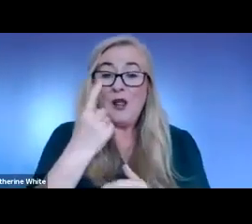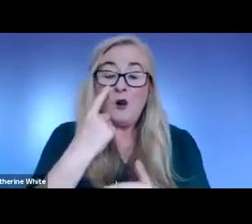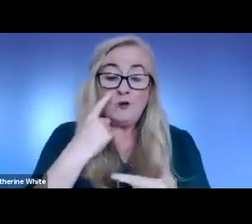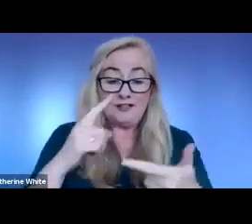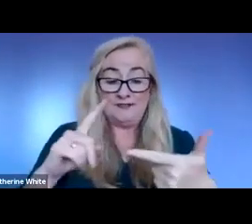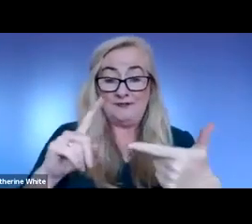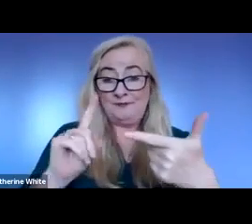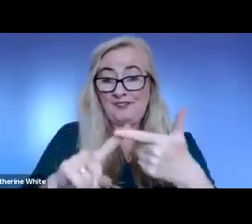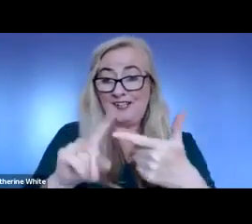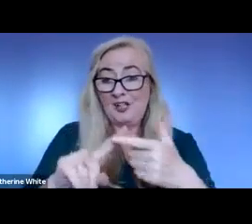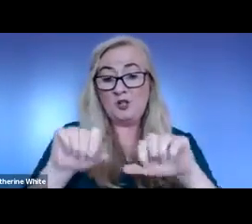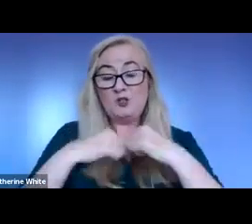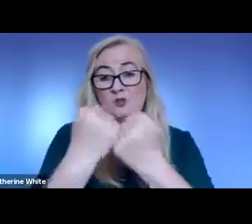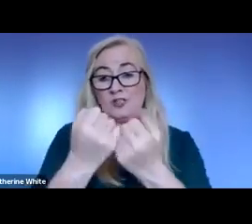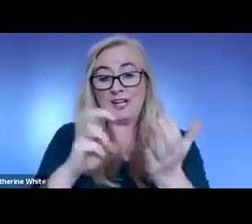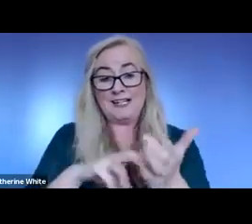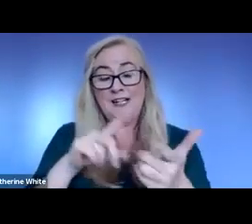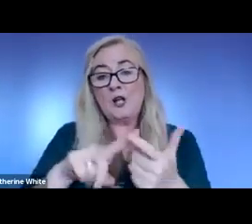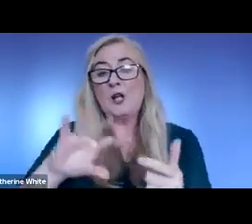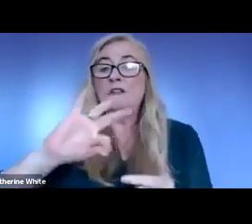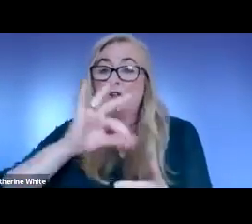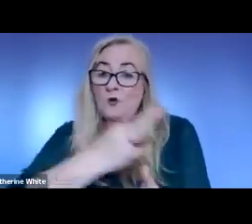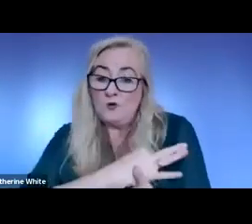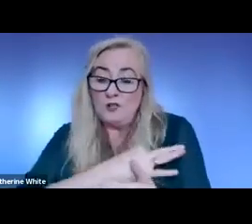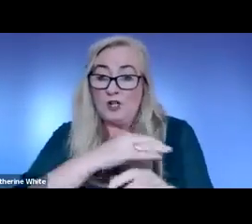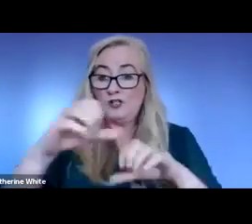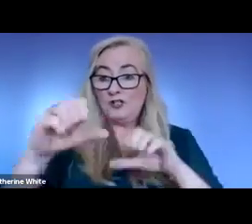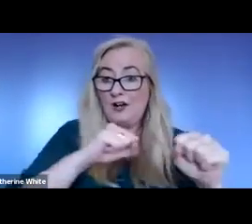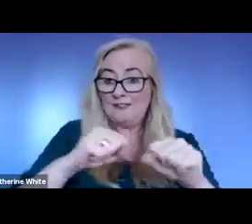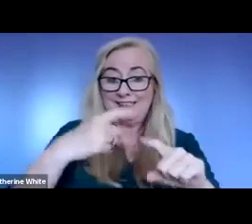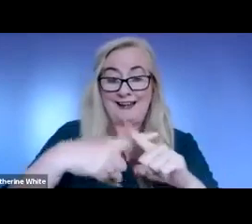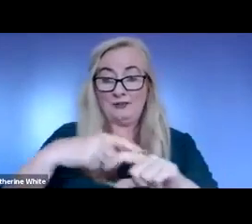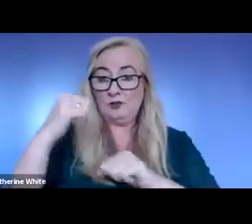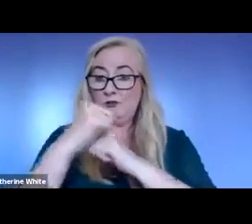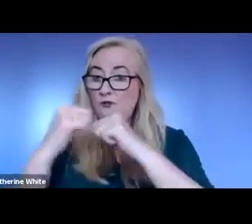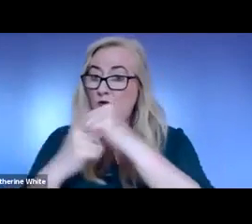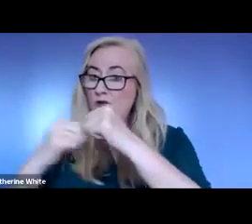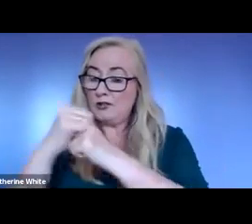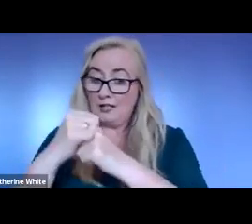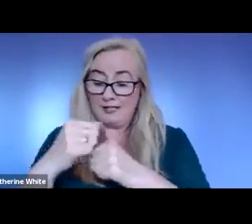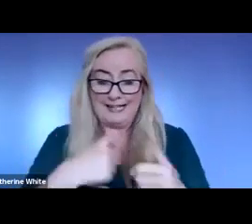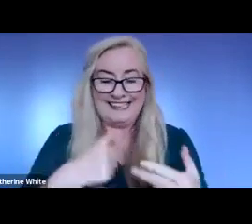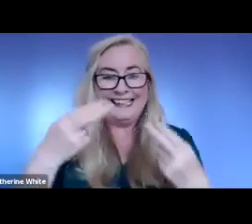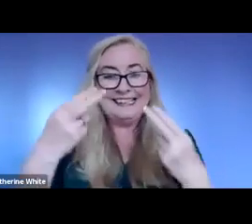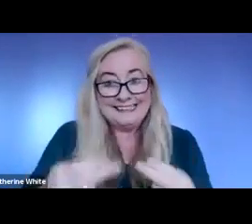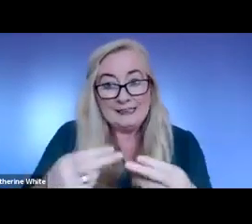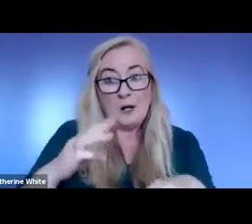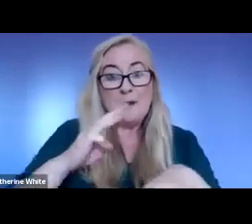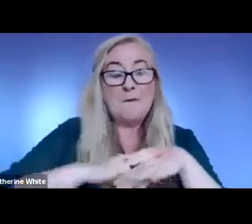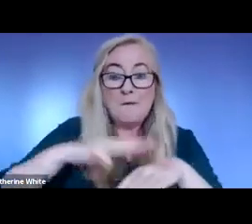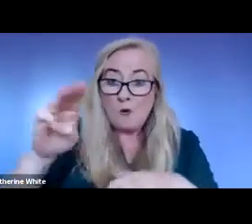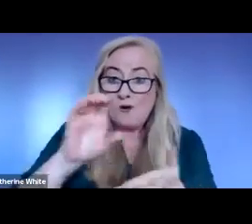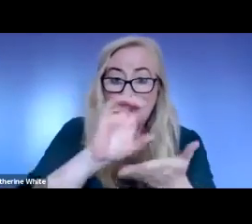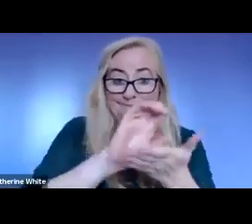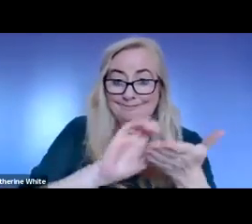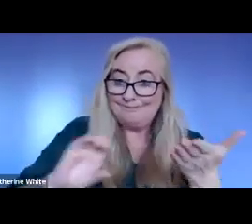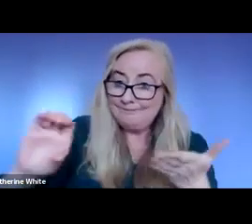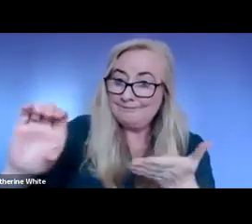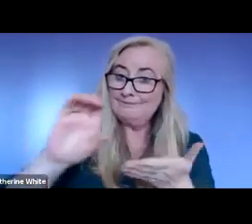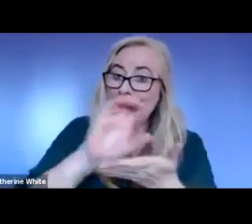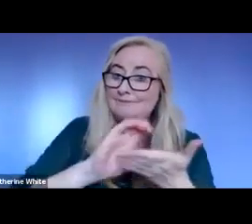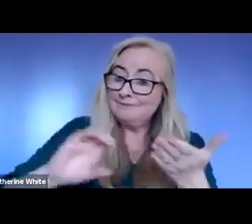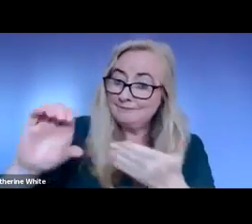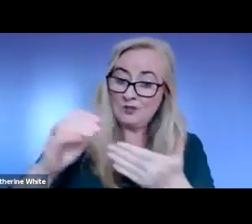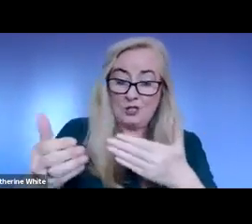social contract, at decent services and infrastructure. So, as I said, we need to really increase our investment and